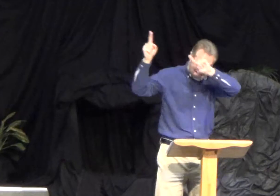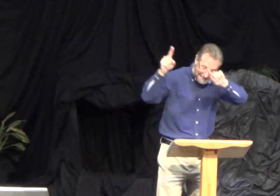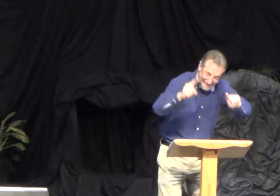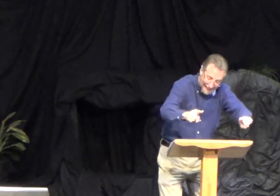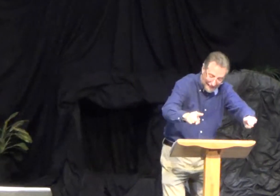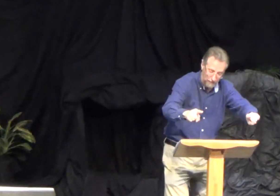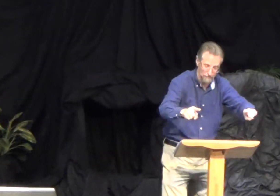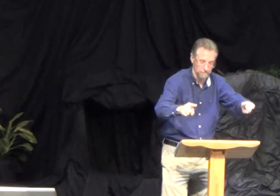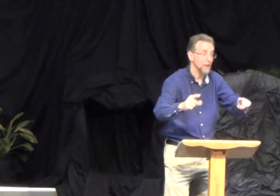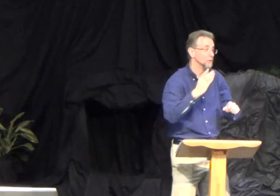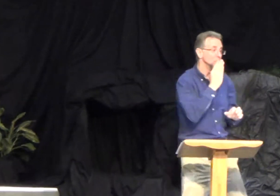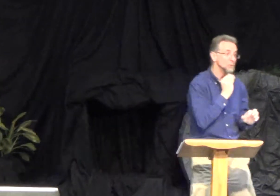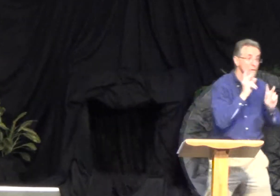And at that right time, he will come.